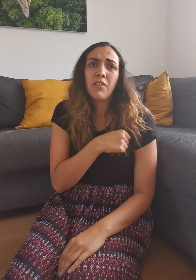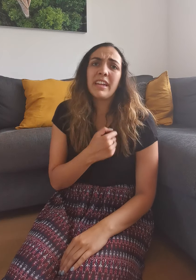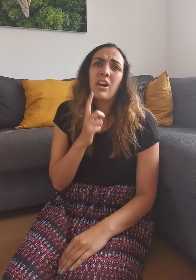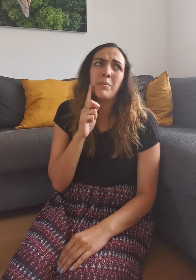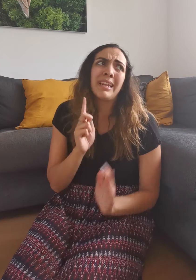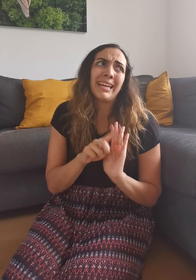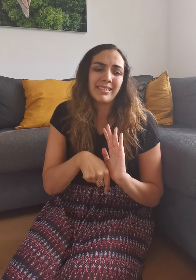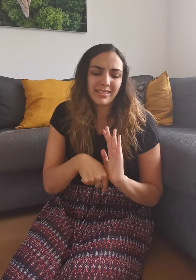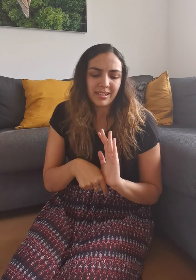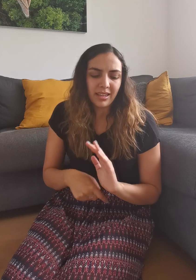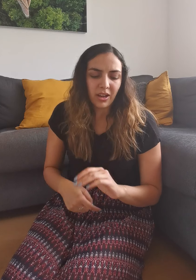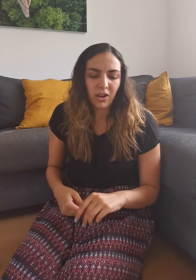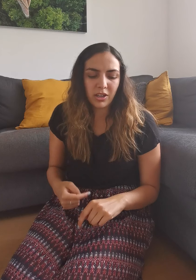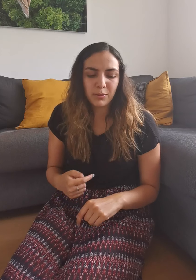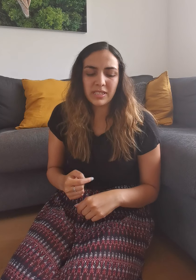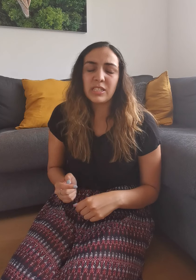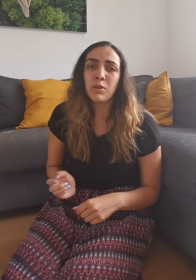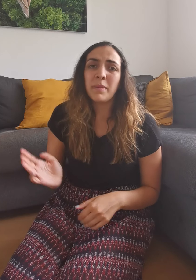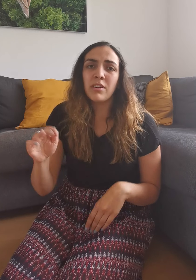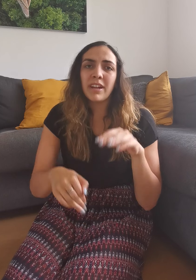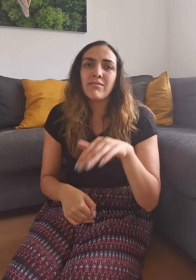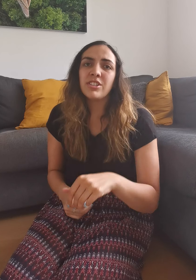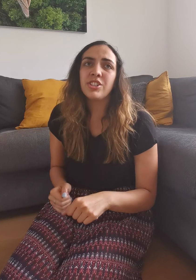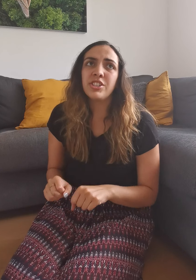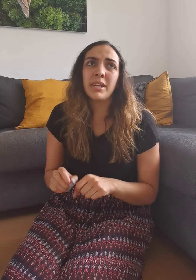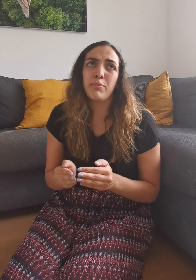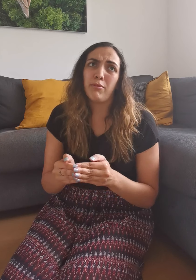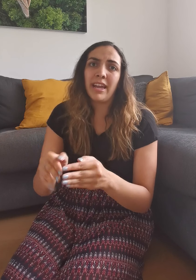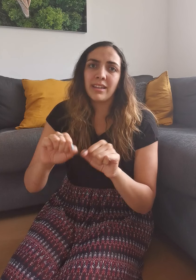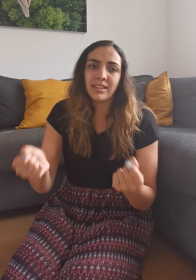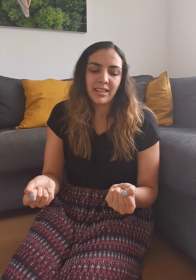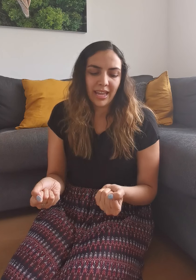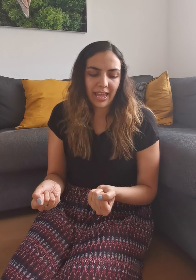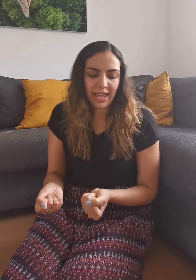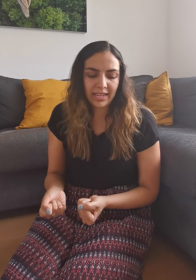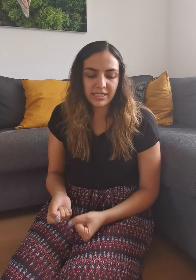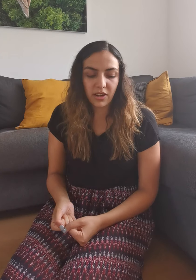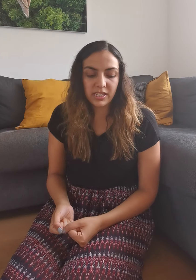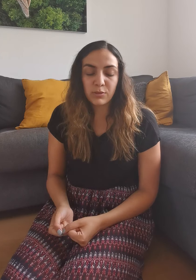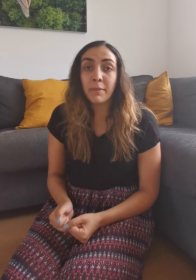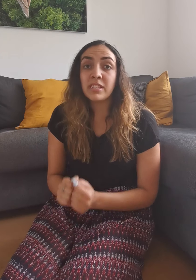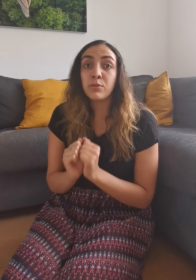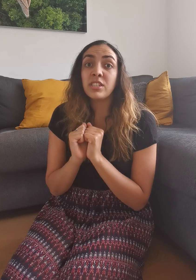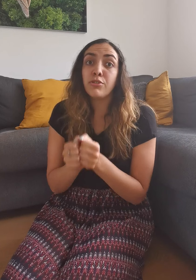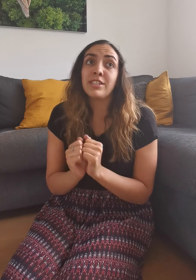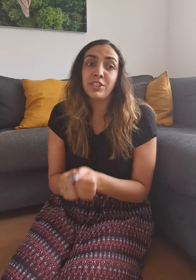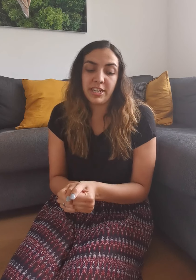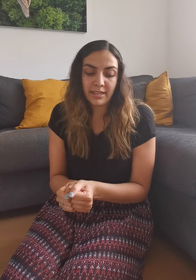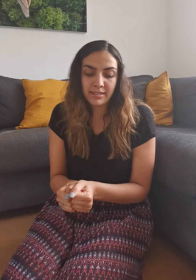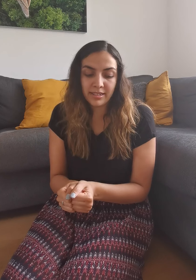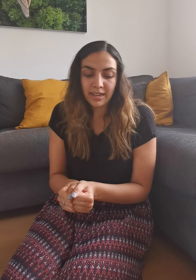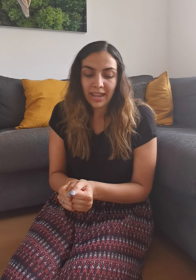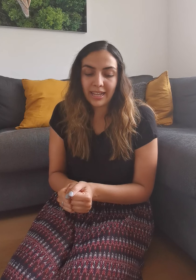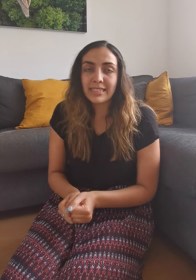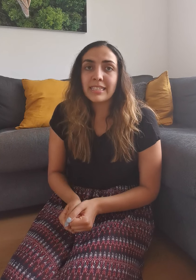Sorry I'm late. I was swimming around a shipwreck and I swam into a treasure chest and